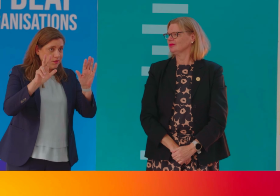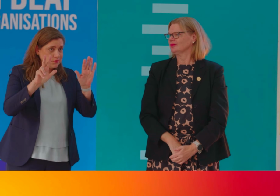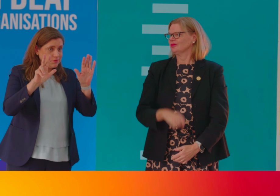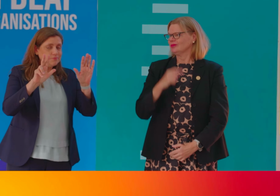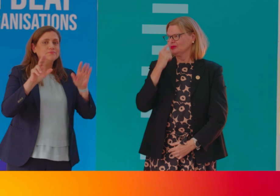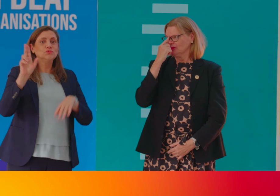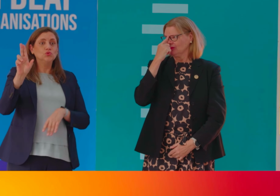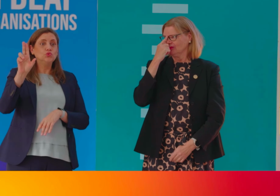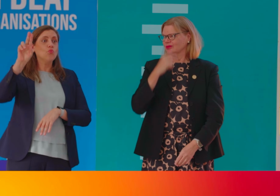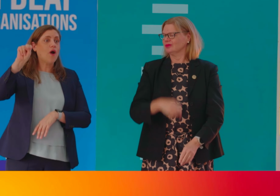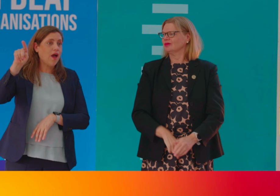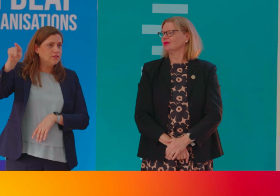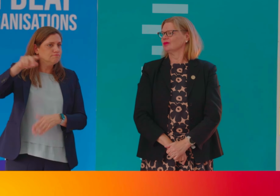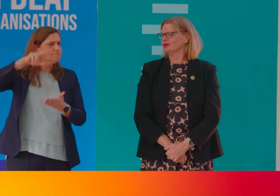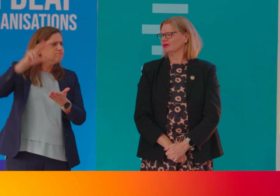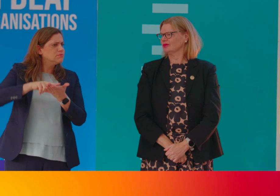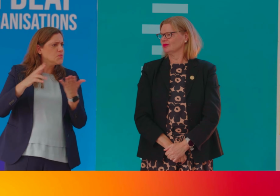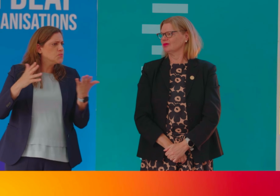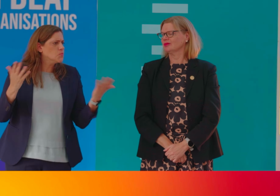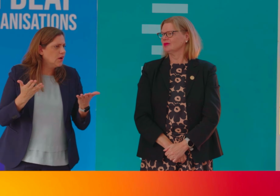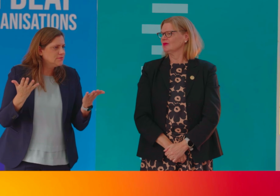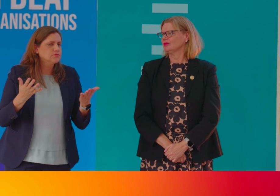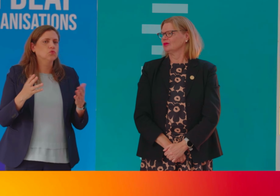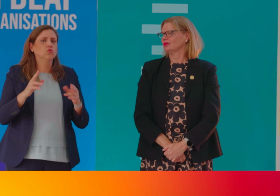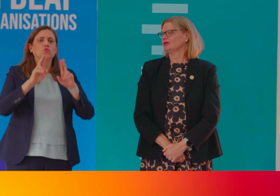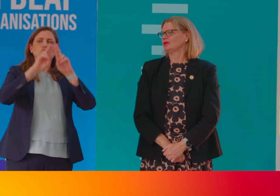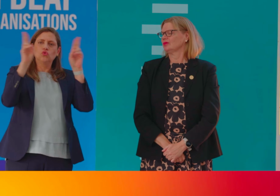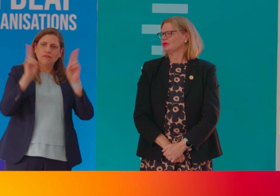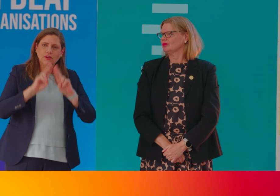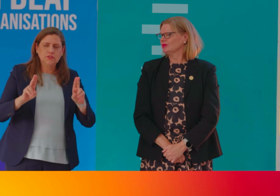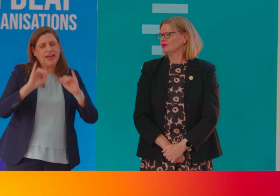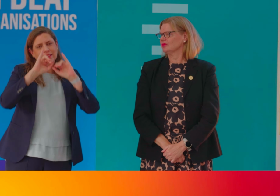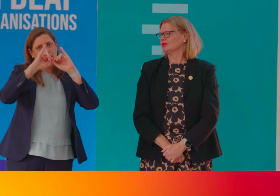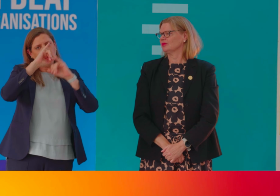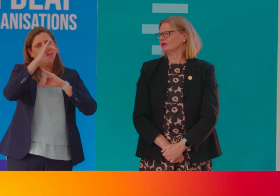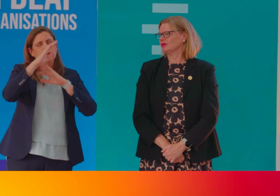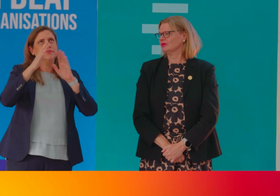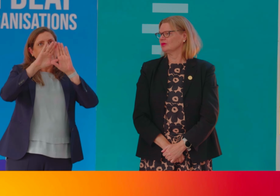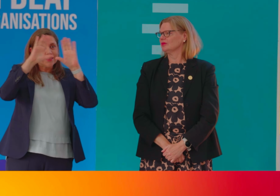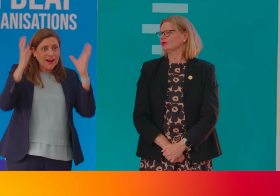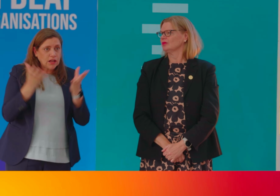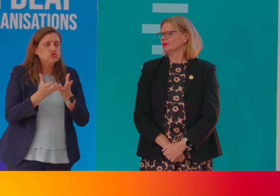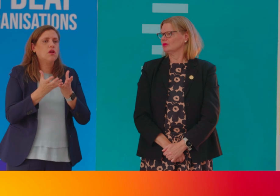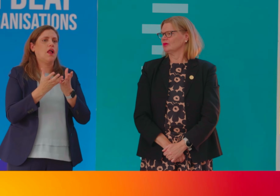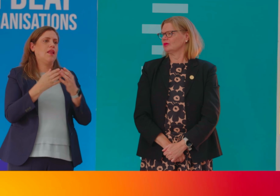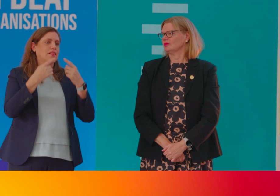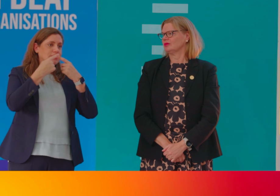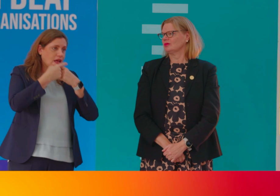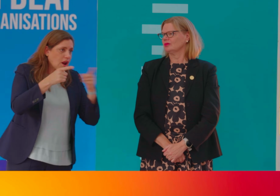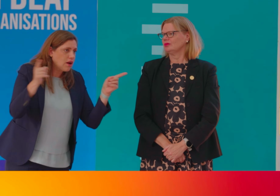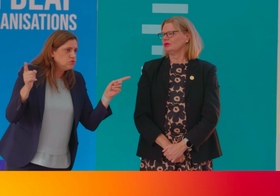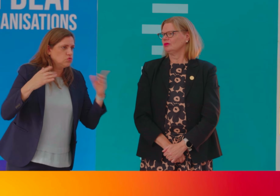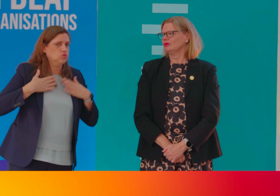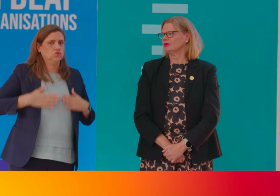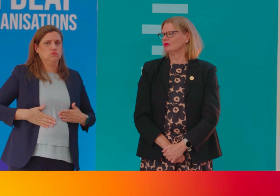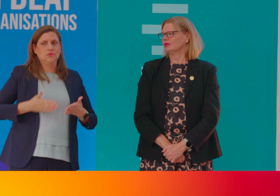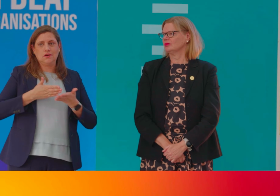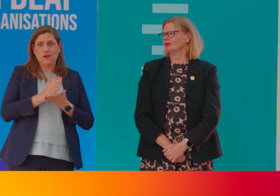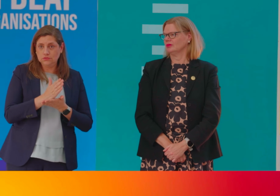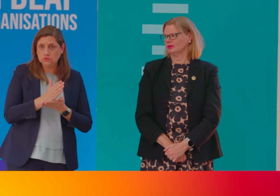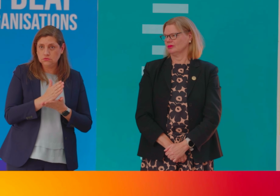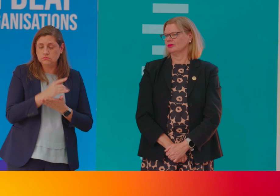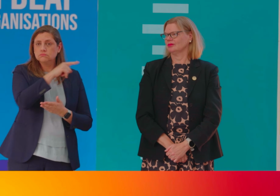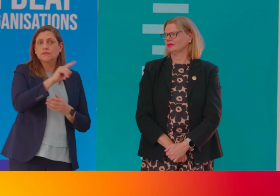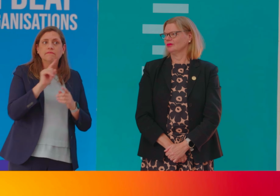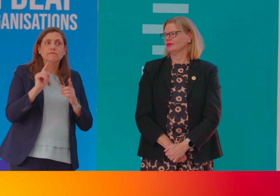In 1948, the United Nations adopted the Universal Declaration of Human